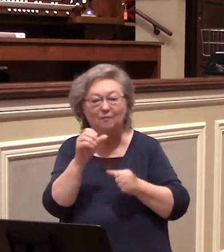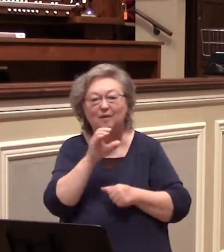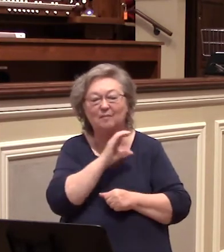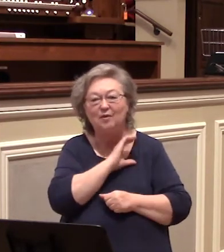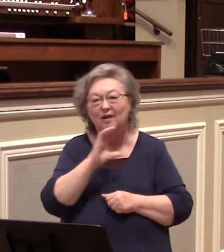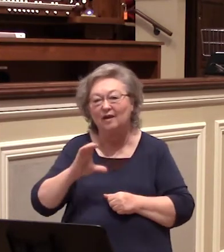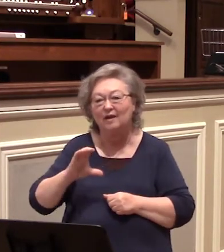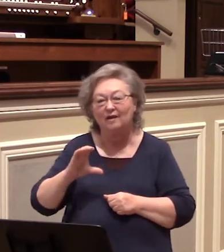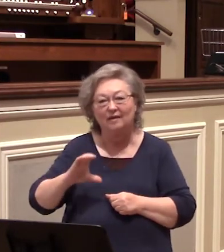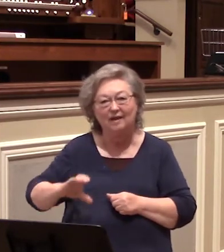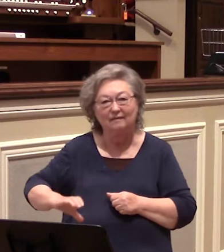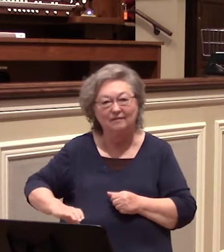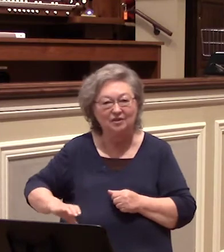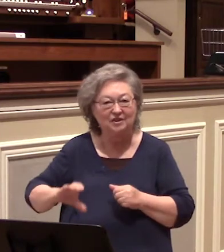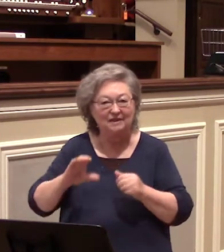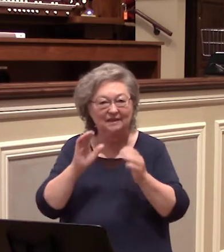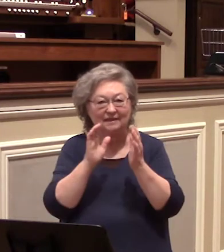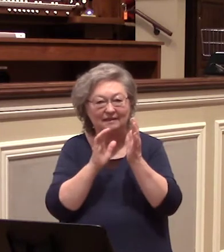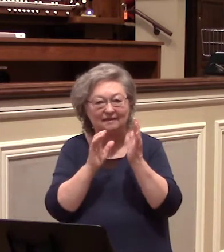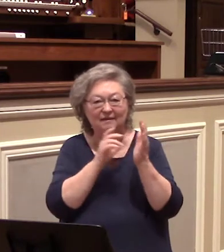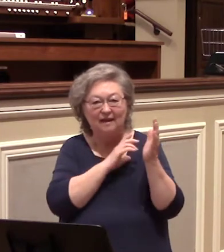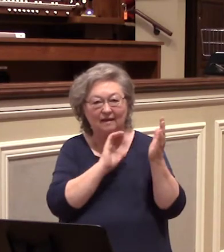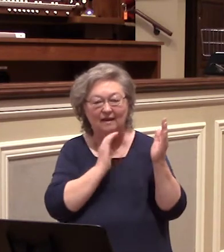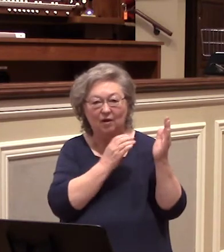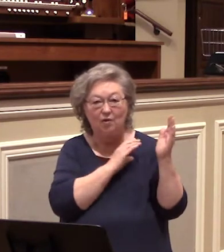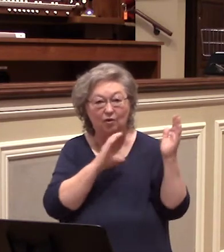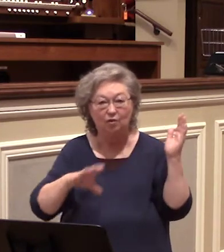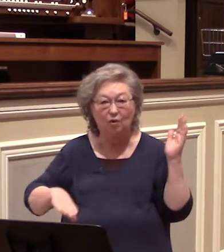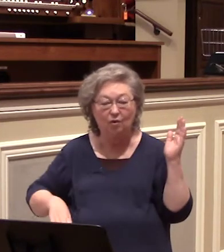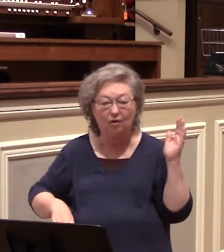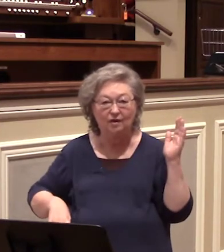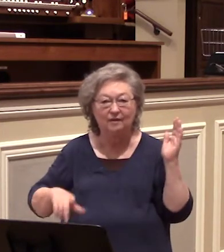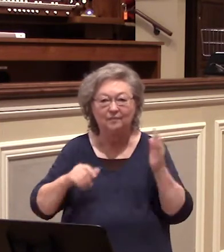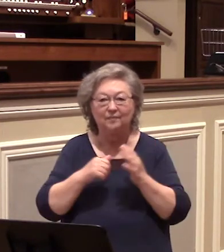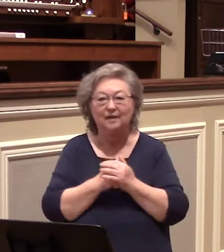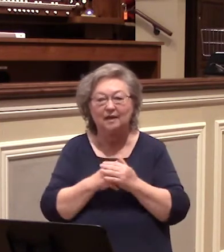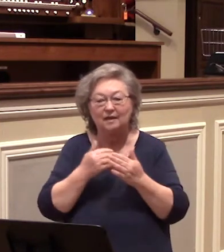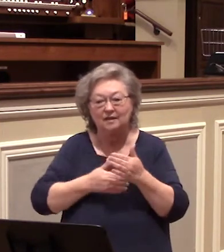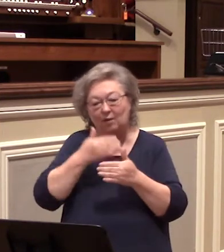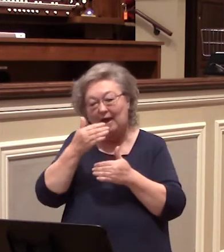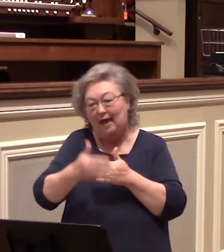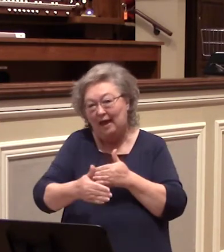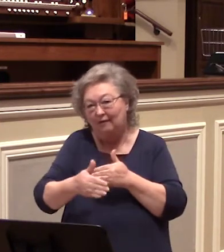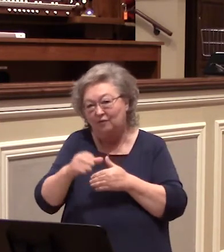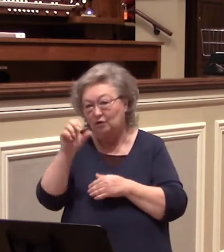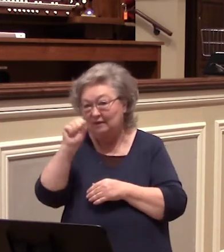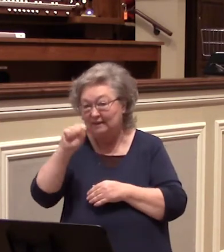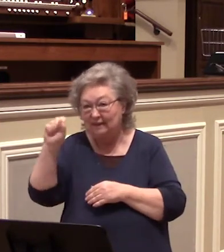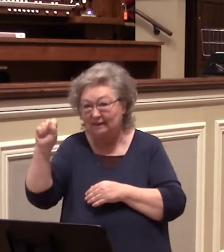today, following Sunday school at 11 o'clock, we'll have a special remembrance service. If